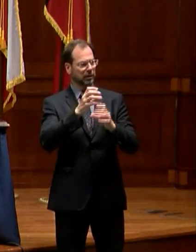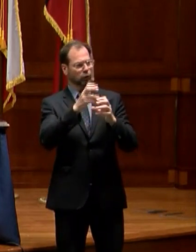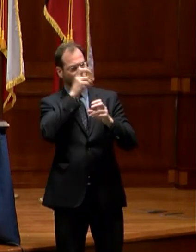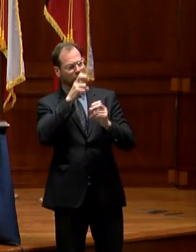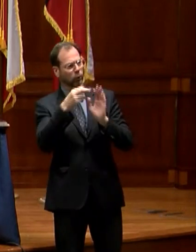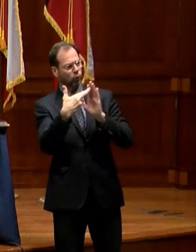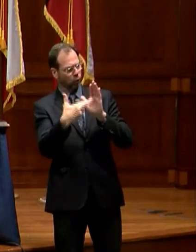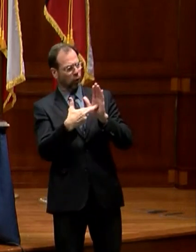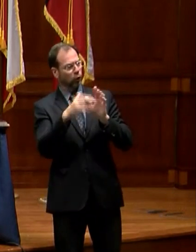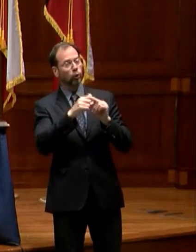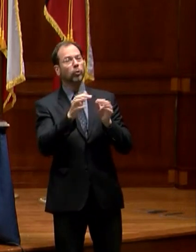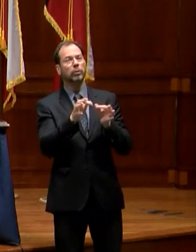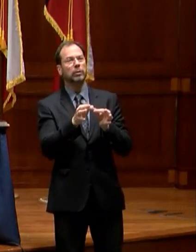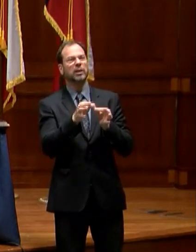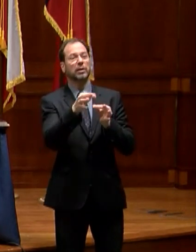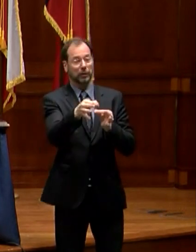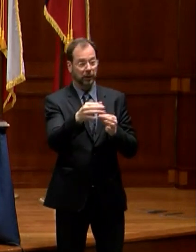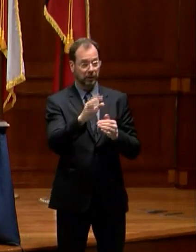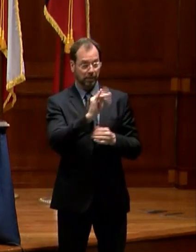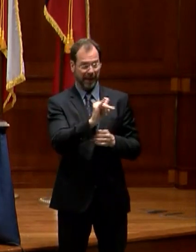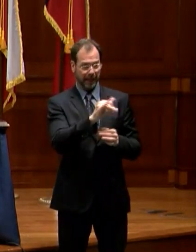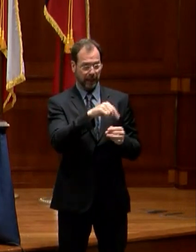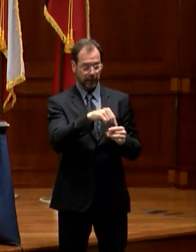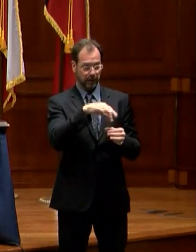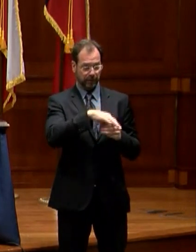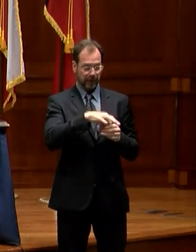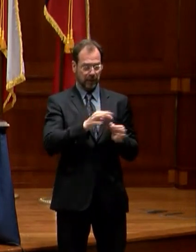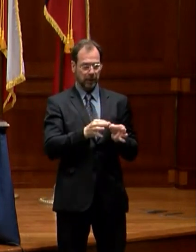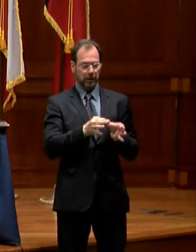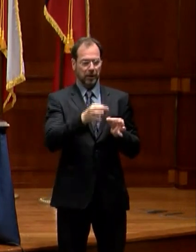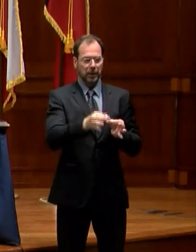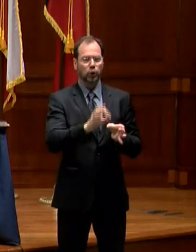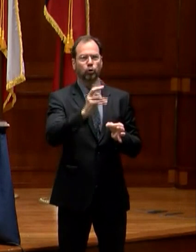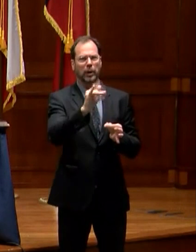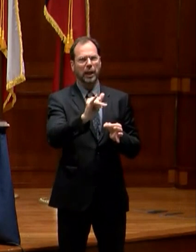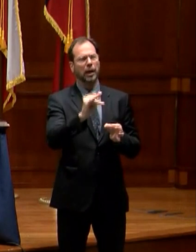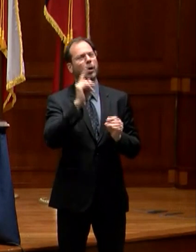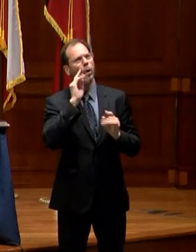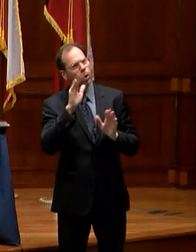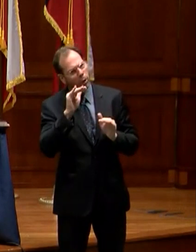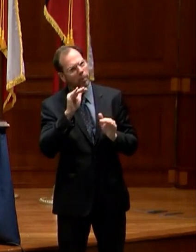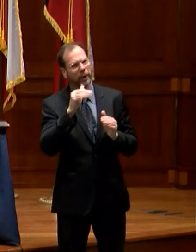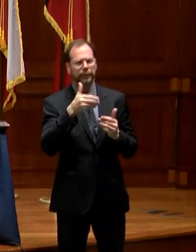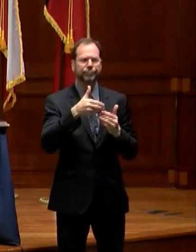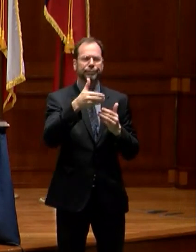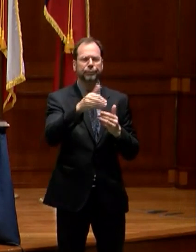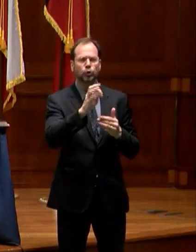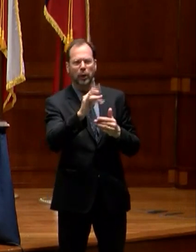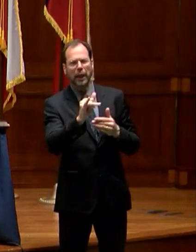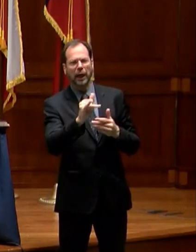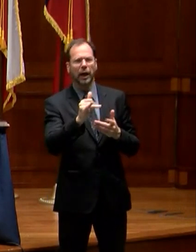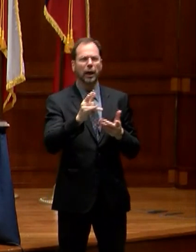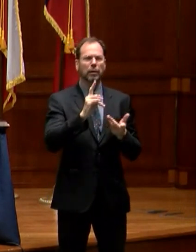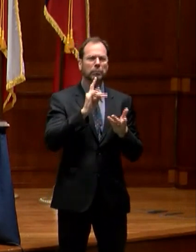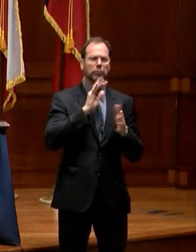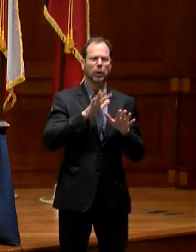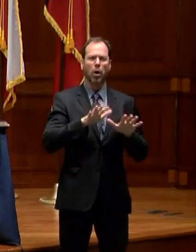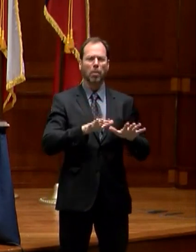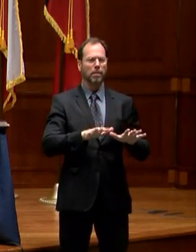to move the elections that were scheduled for May to July, hoping that by the time we get to July, it'll